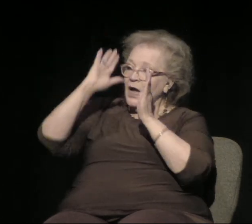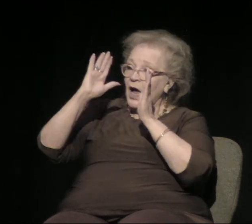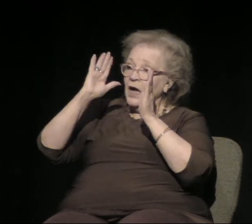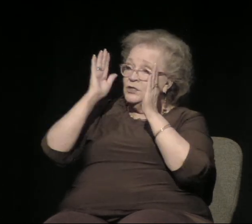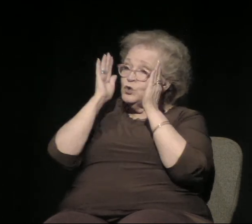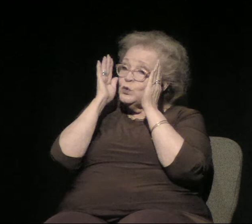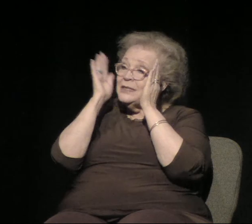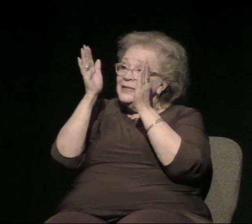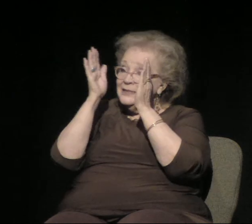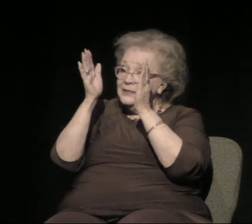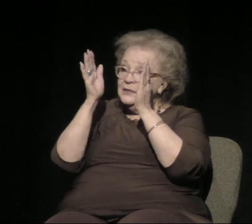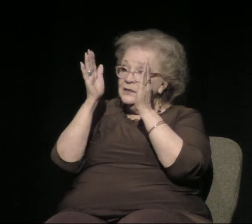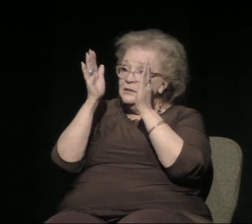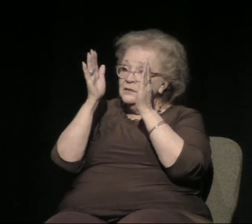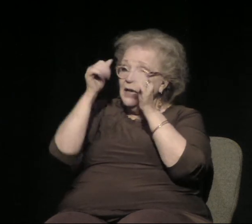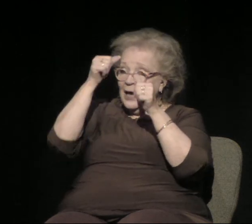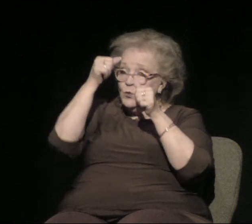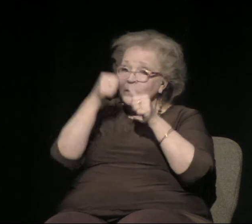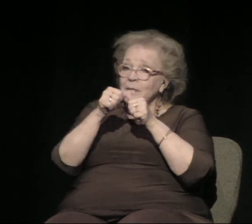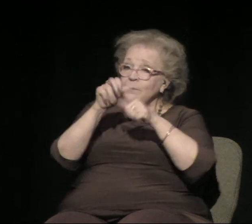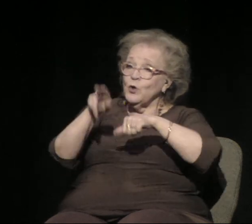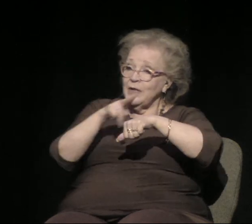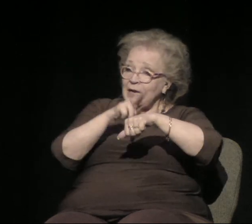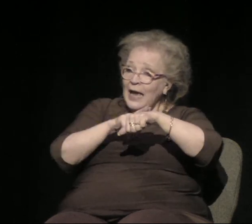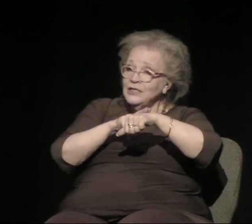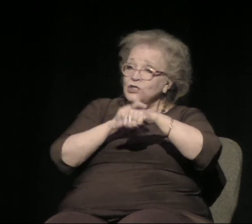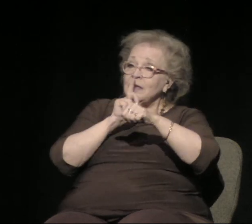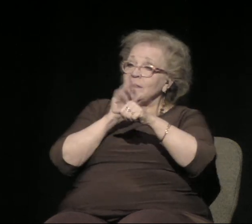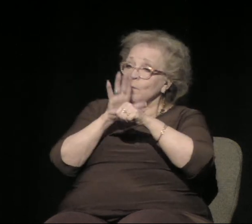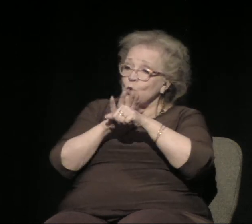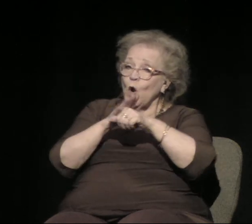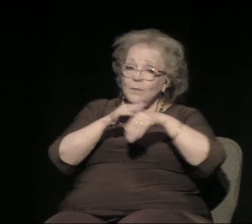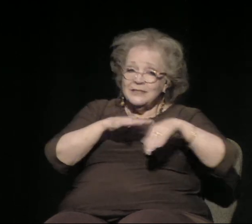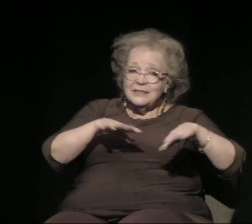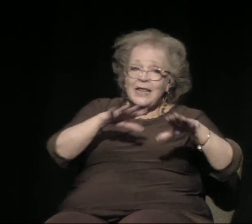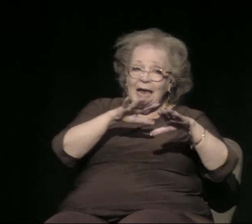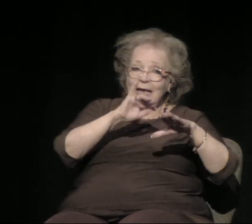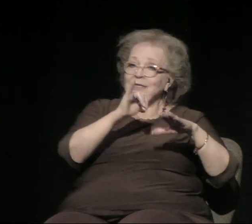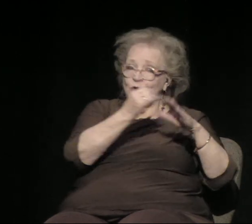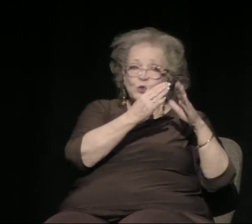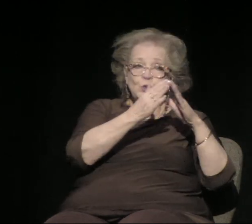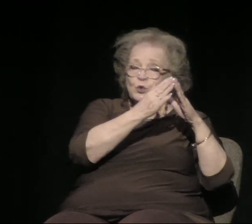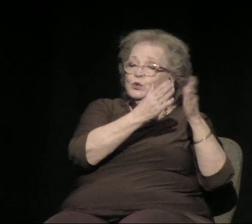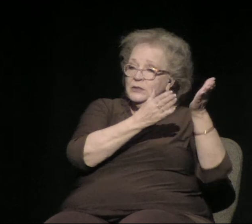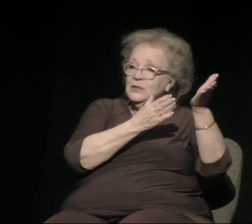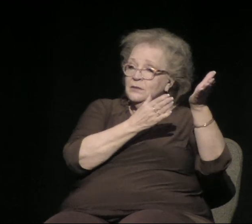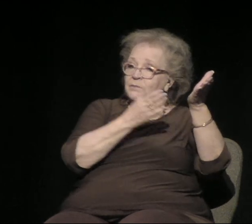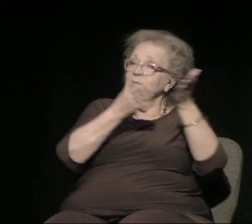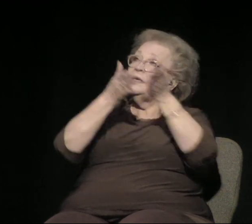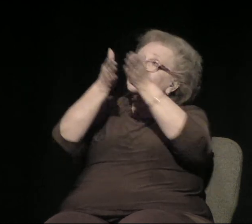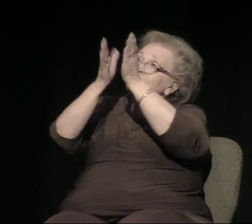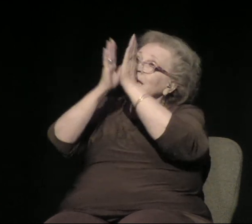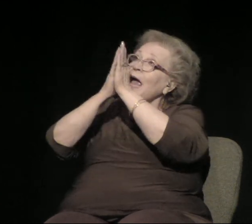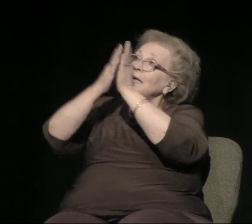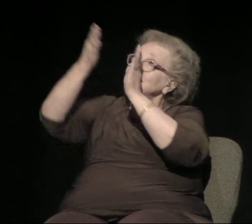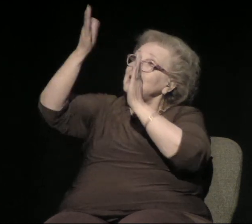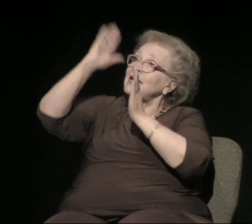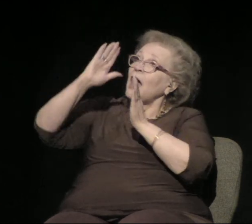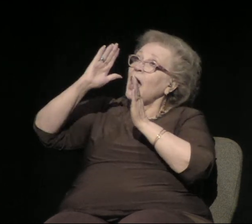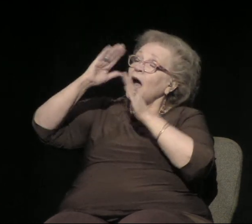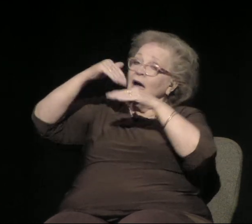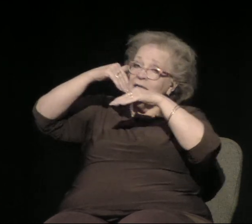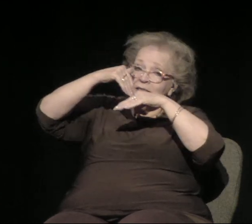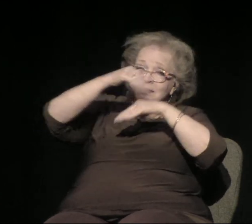Lord to remember the nation, the promised land, and specifically Jerusalem. He is asking God to send